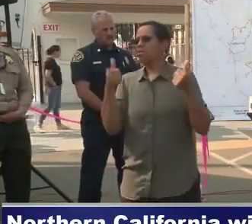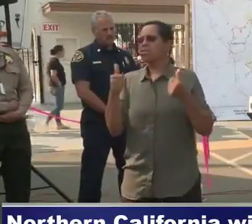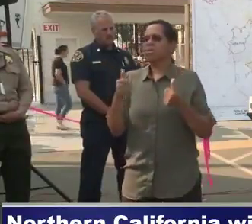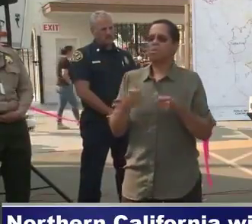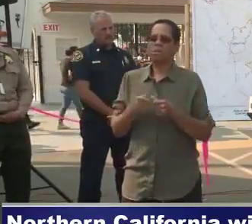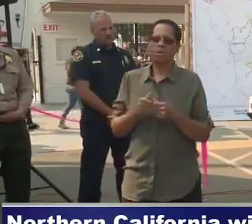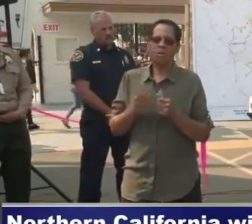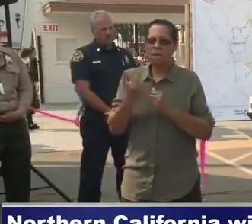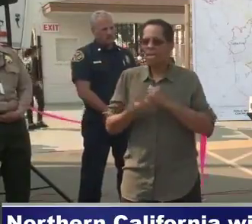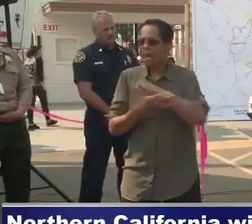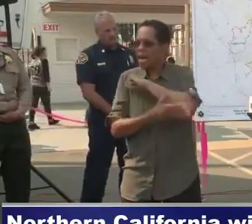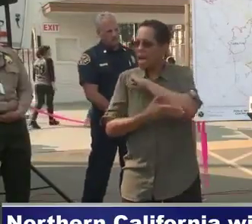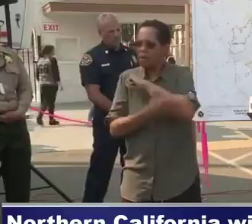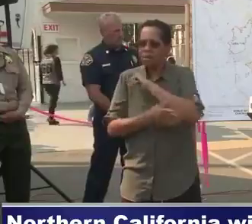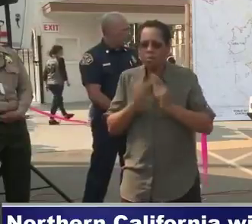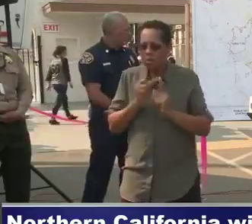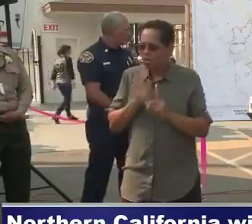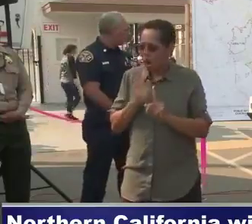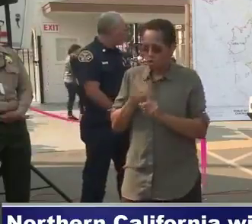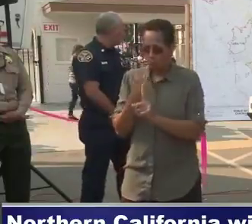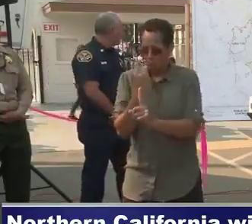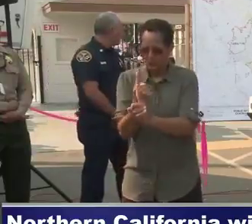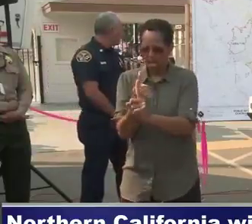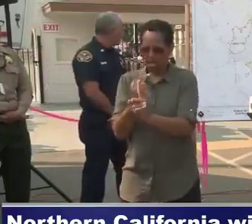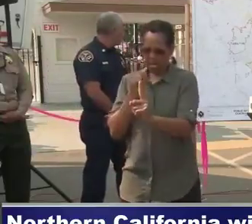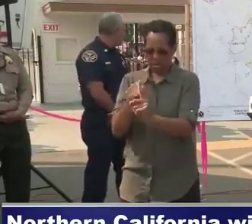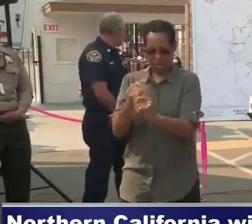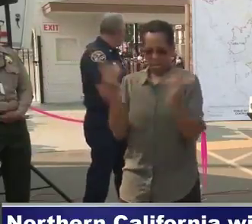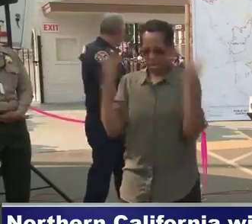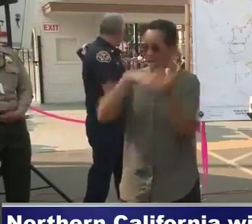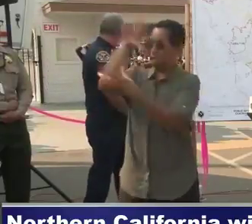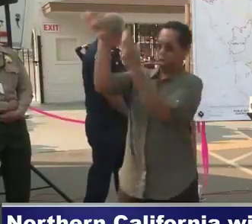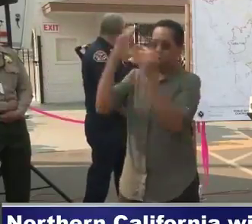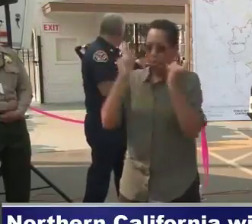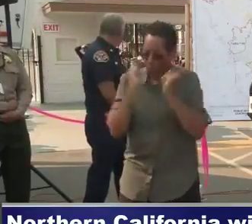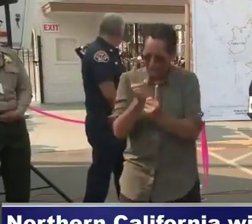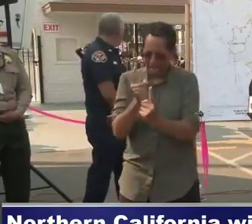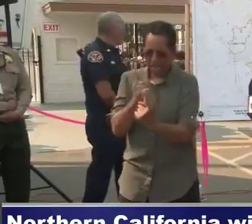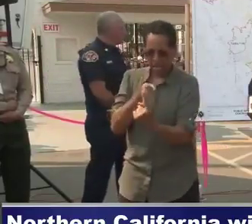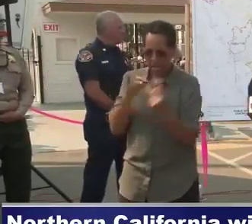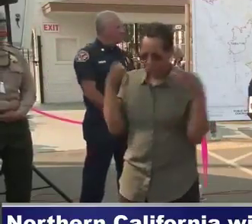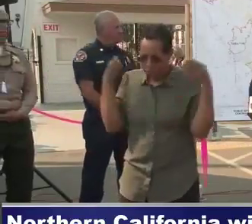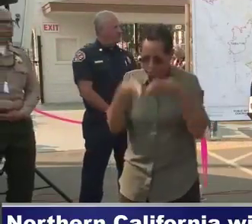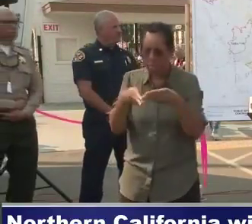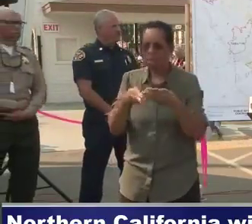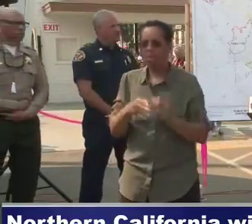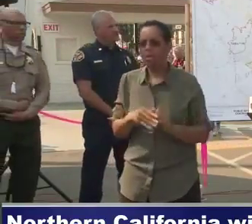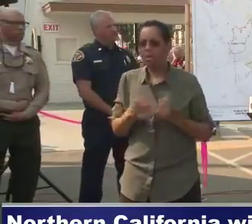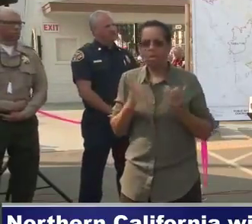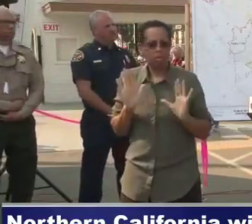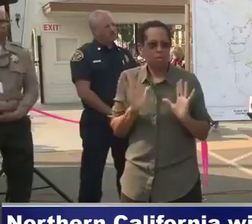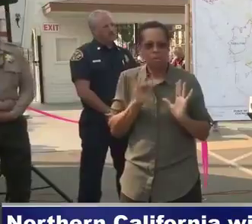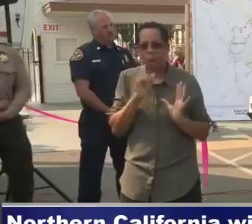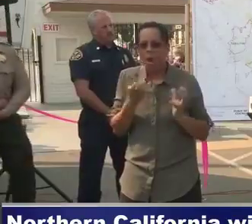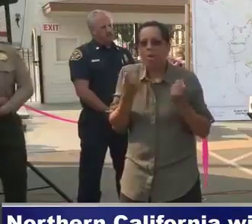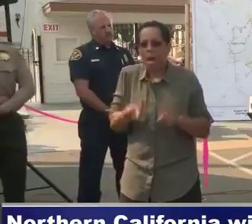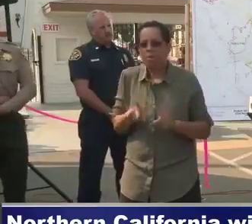one incident management team. So we're very happy that that has taken place, and we're already seeing some positive effects from that.